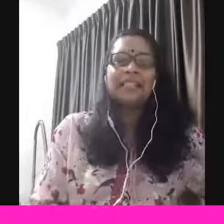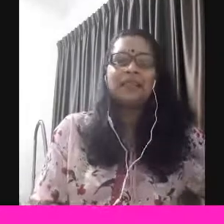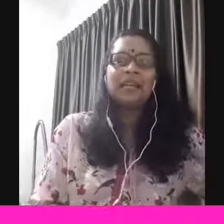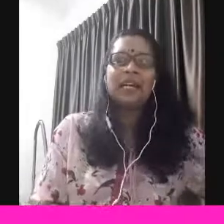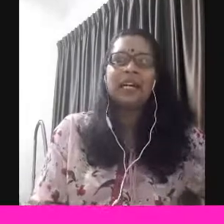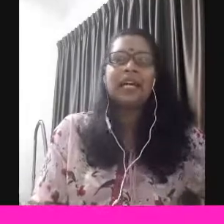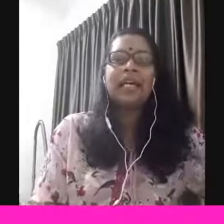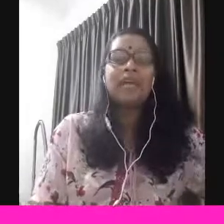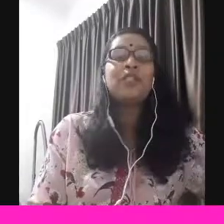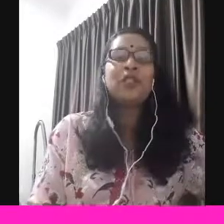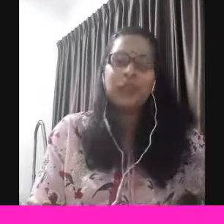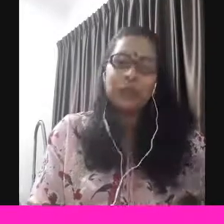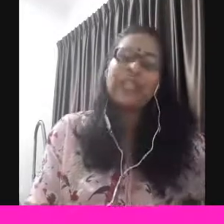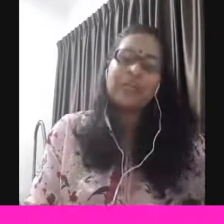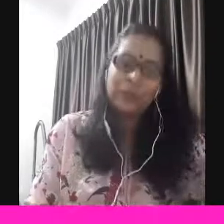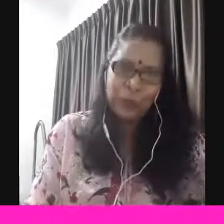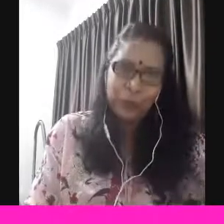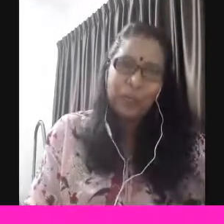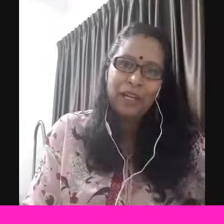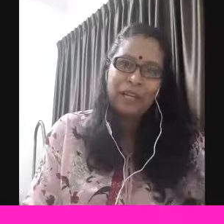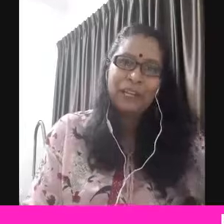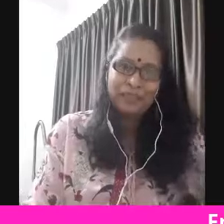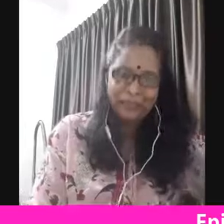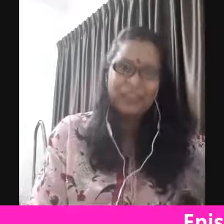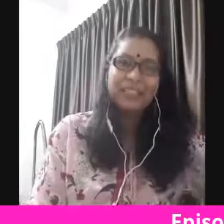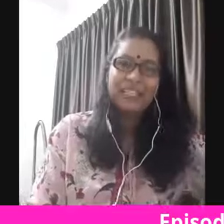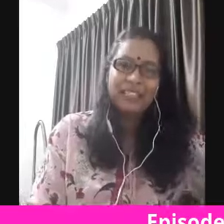I started yep. when NCO during NCO